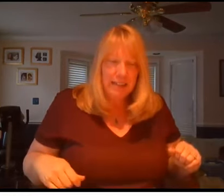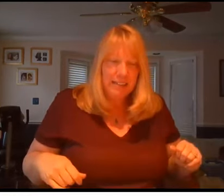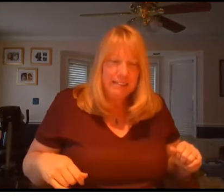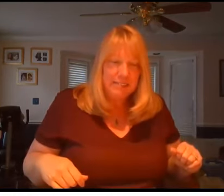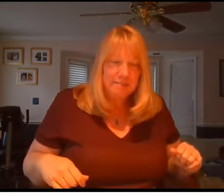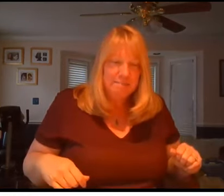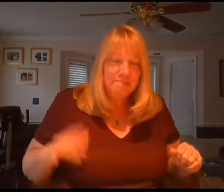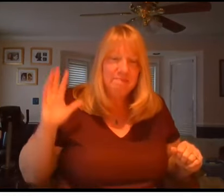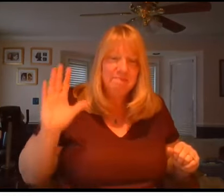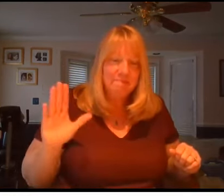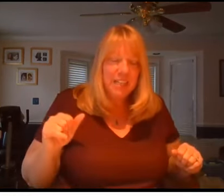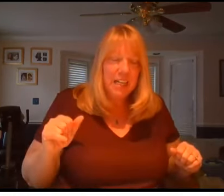But let's keep going.